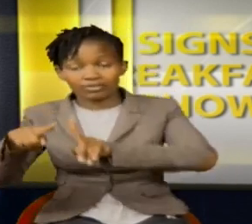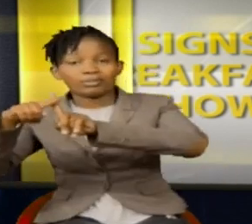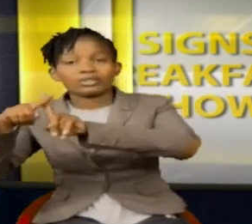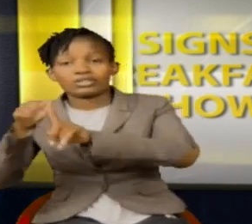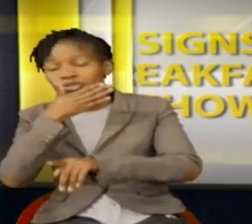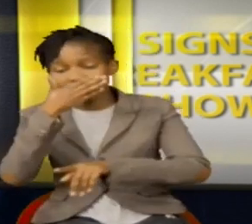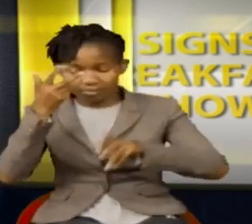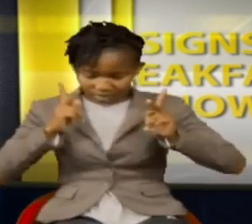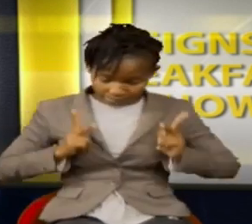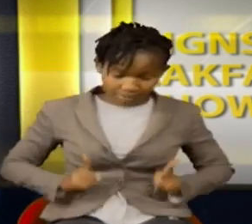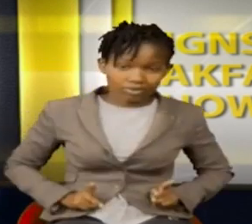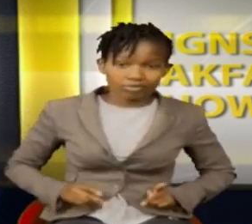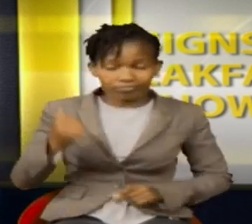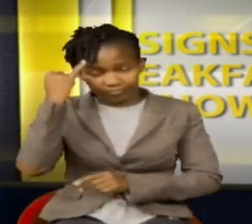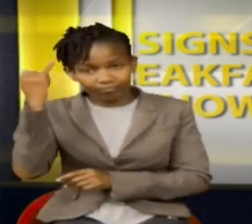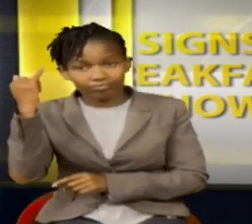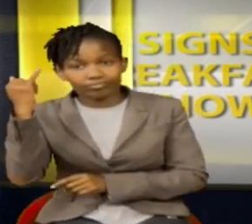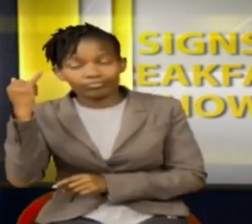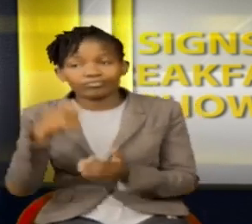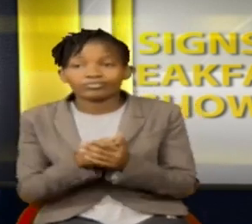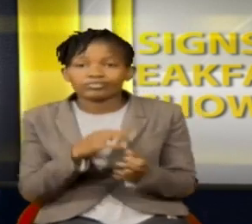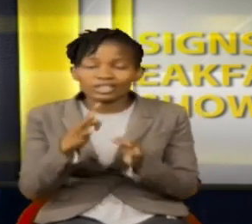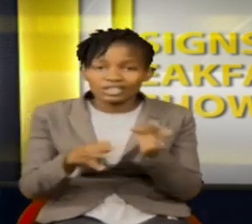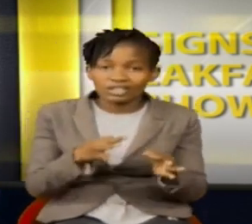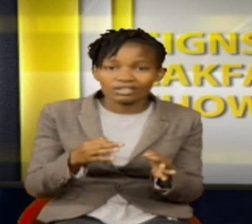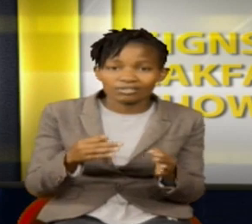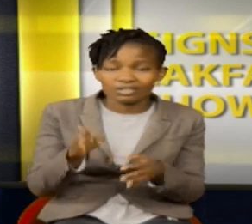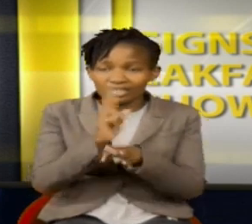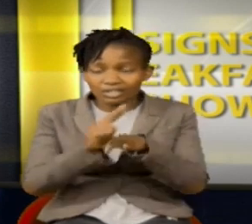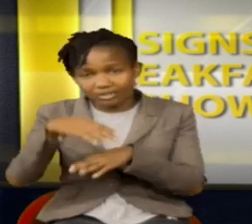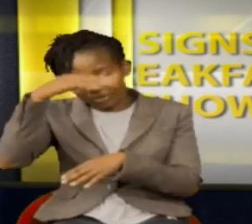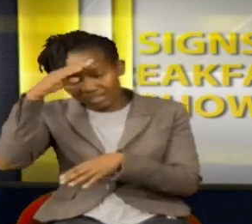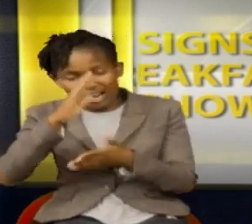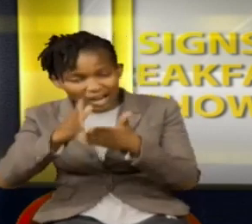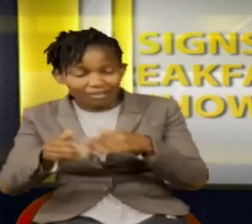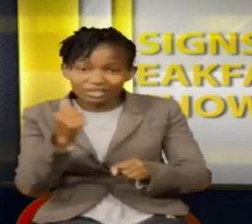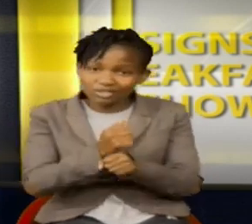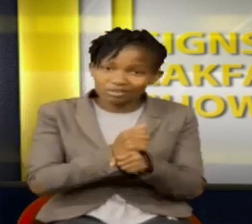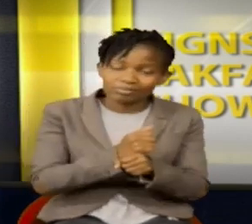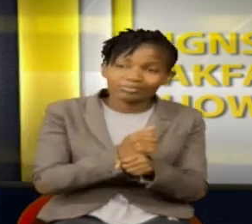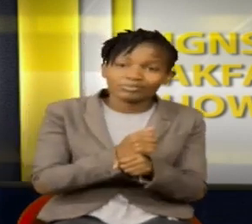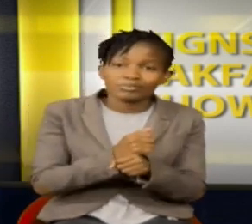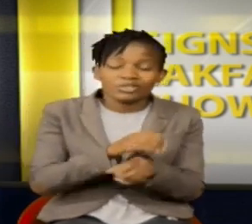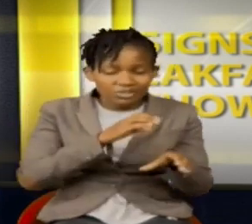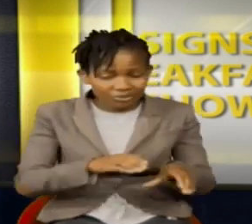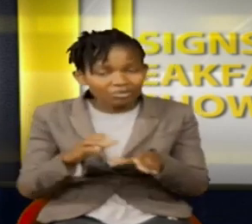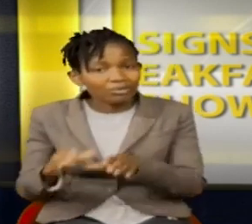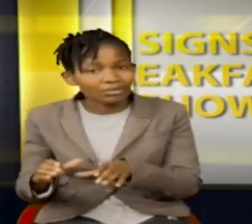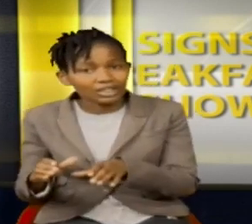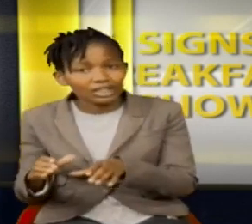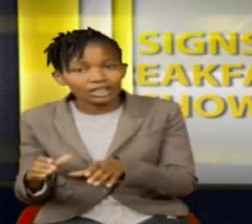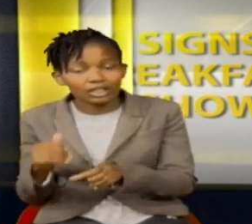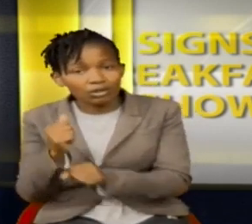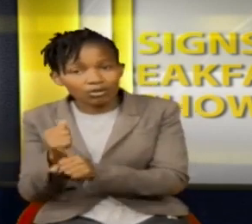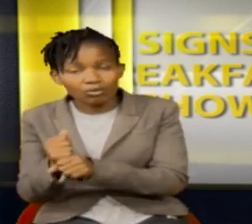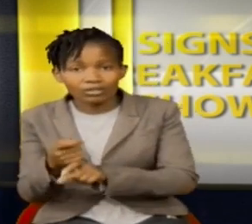better person ideally. Yes. Hata kama unakunywa kapombe baada ya kazi, baada ya kazi umefanya kazi 8 to 5, yes, piga tee